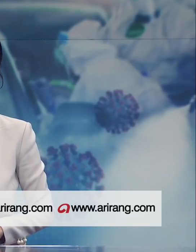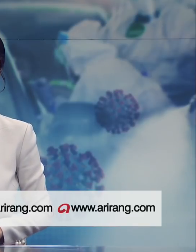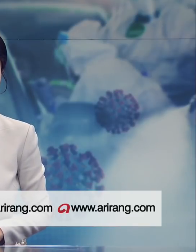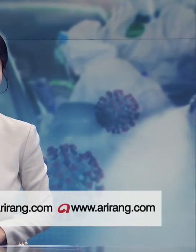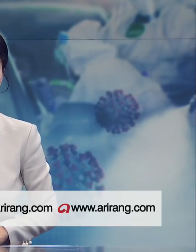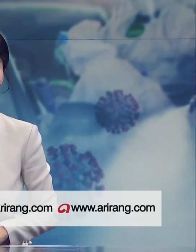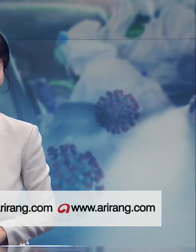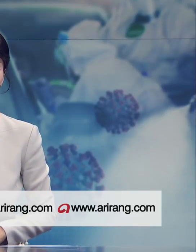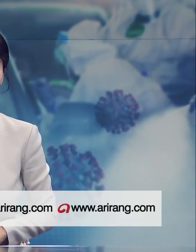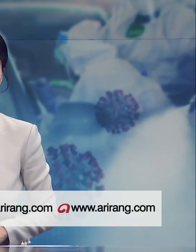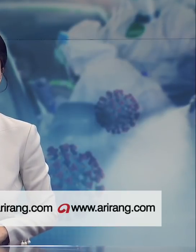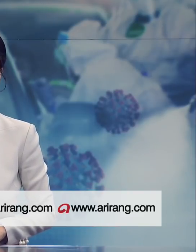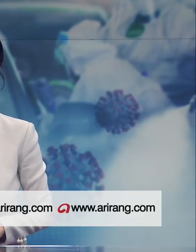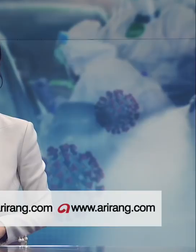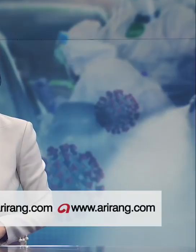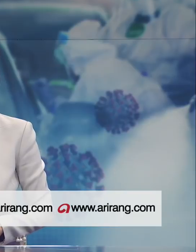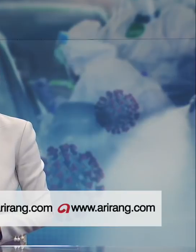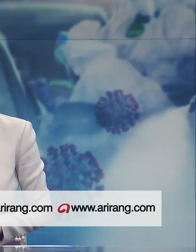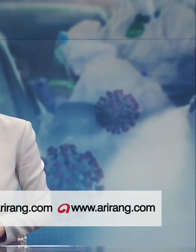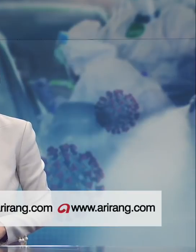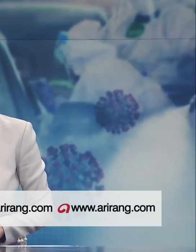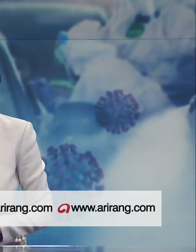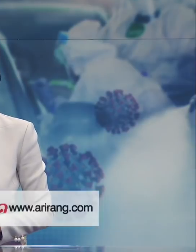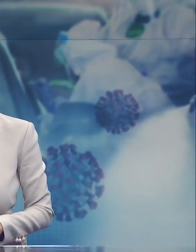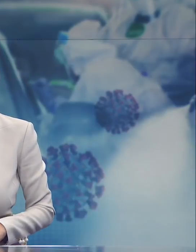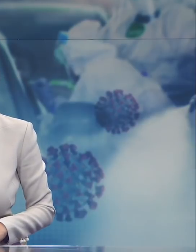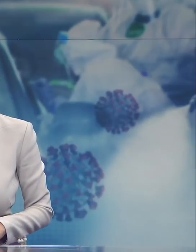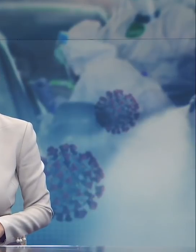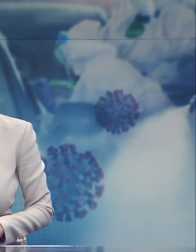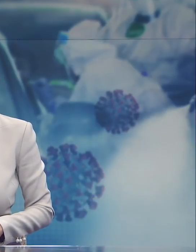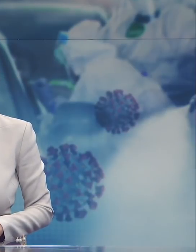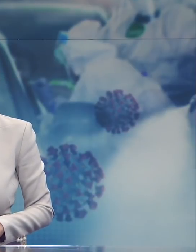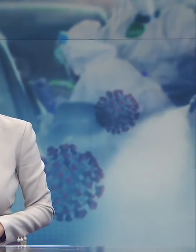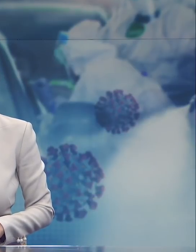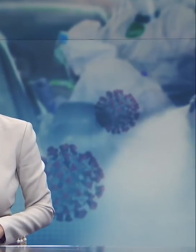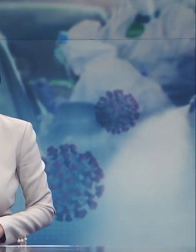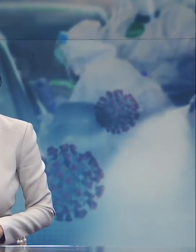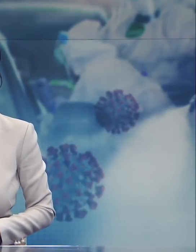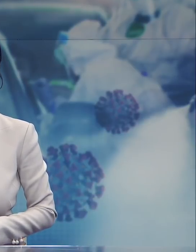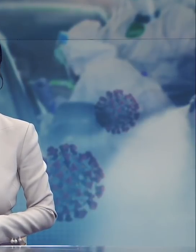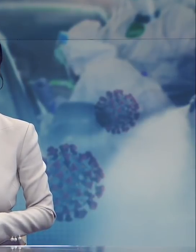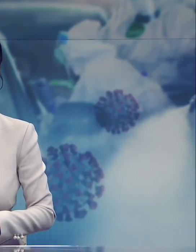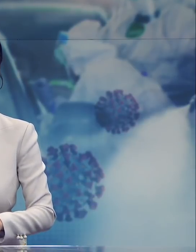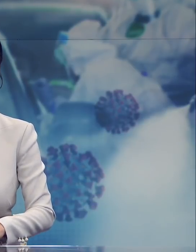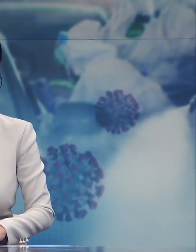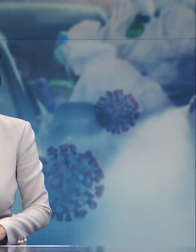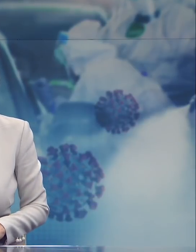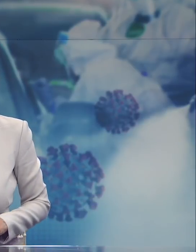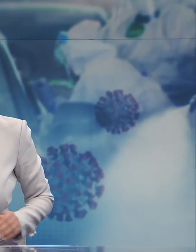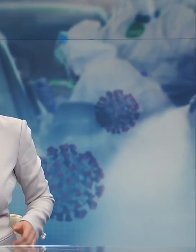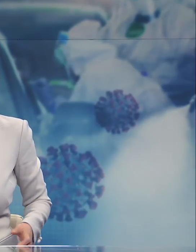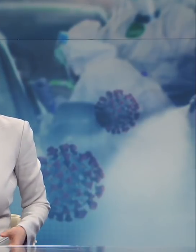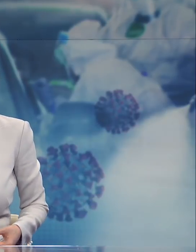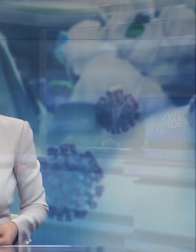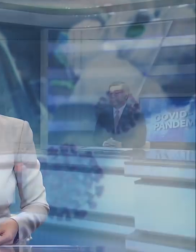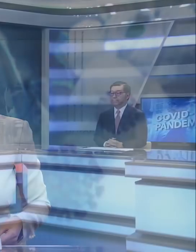your thoughts and inquiries through our social media accounts or our homepage, arirang.com. Thank you for being with us.